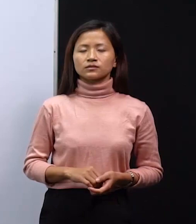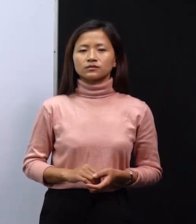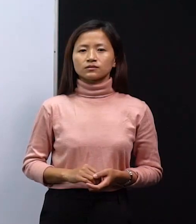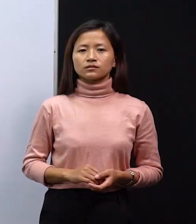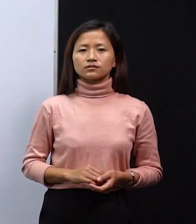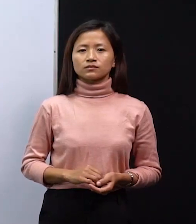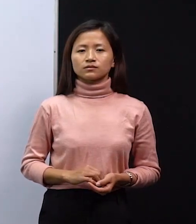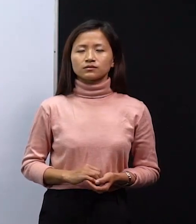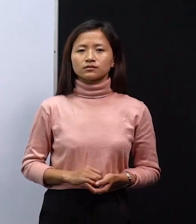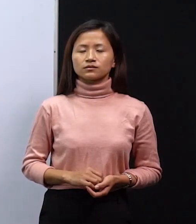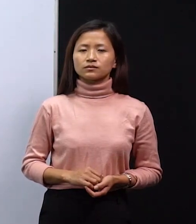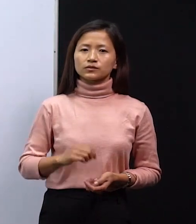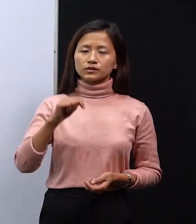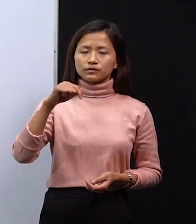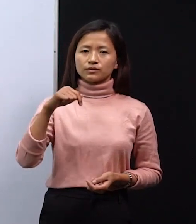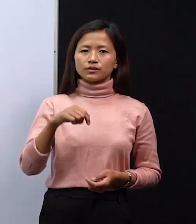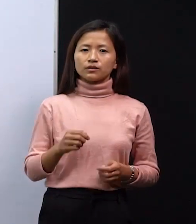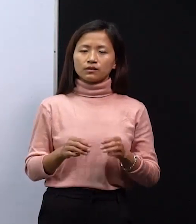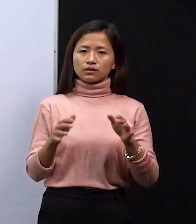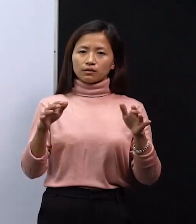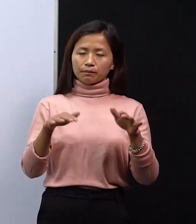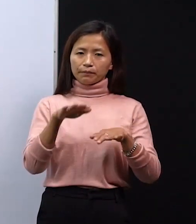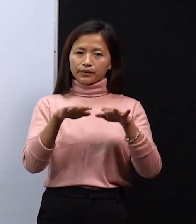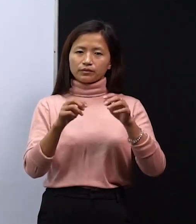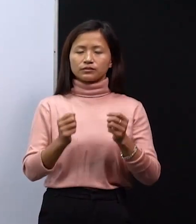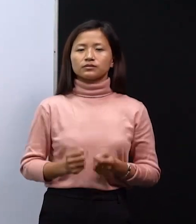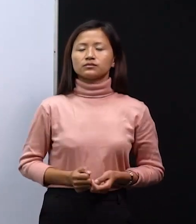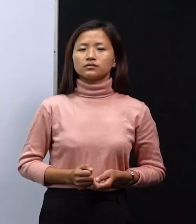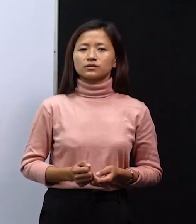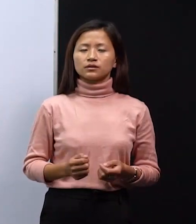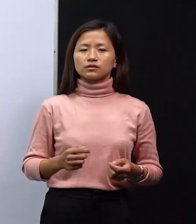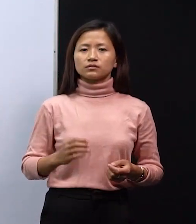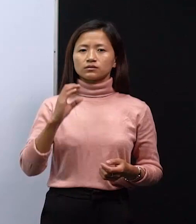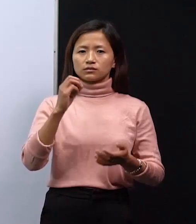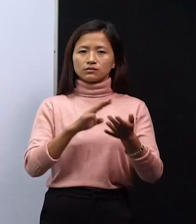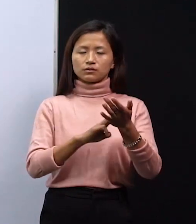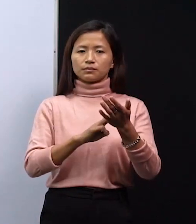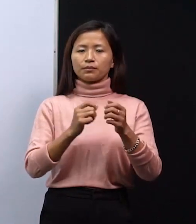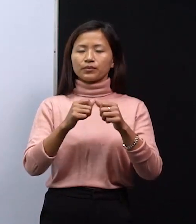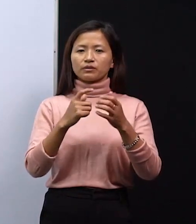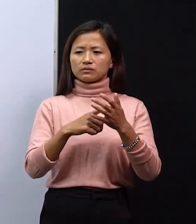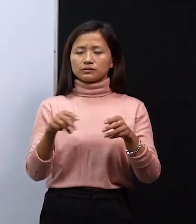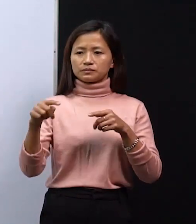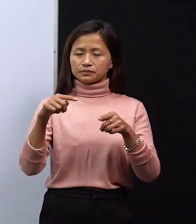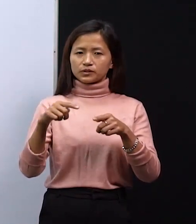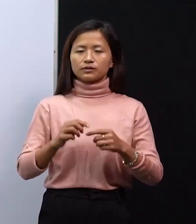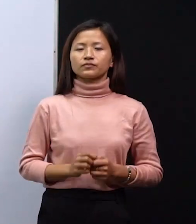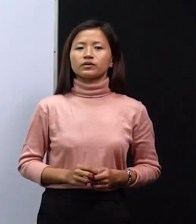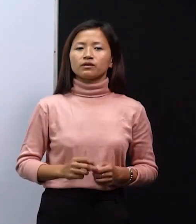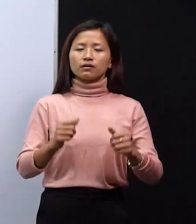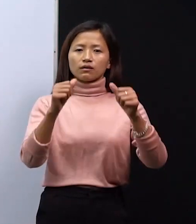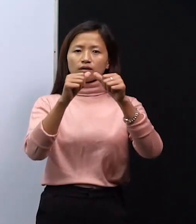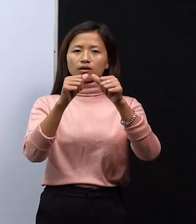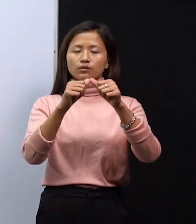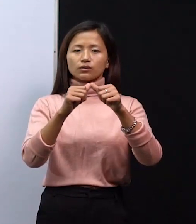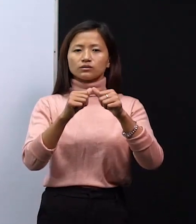So here, if you compare these two expressions, your x is same, right? But your a will